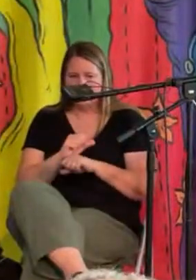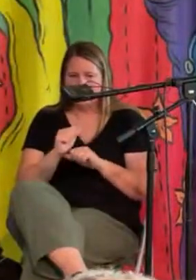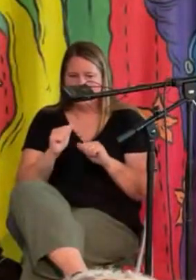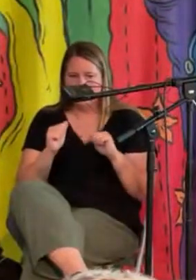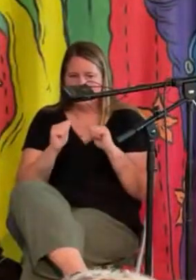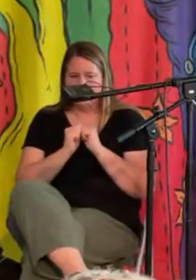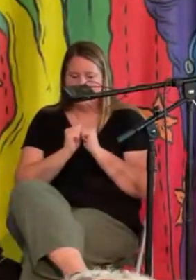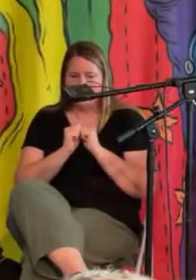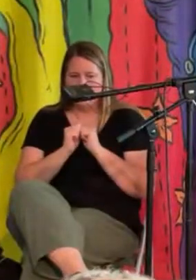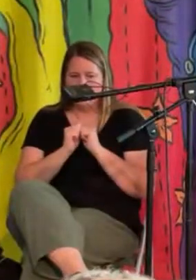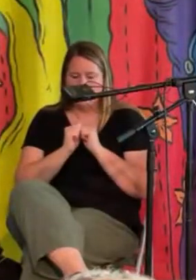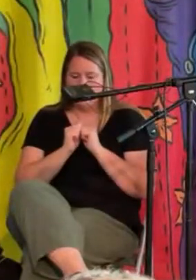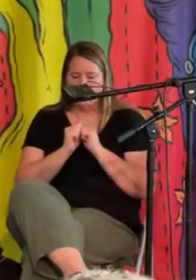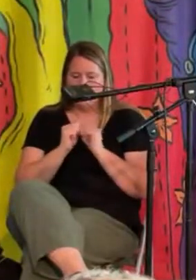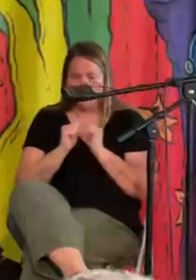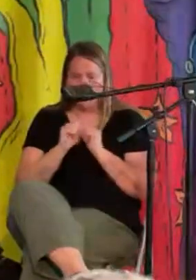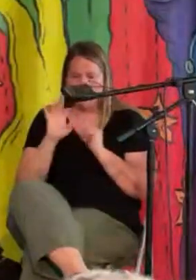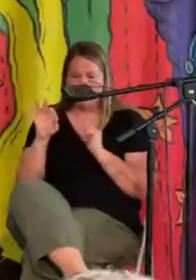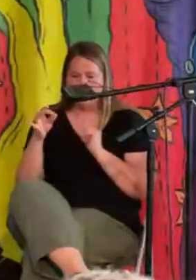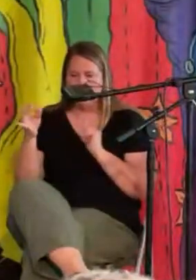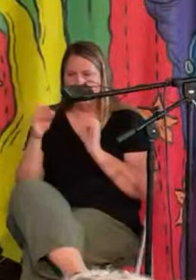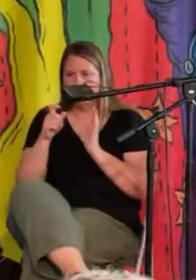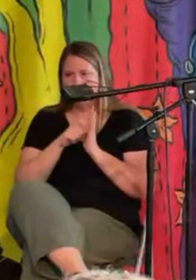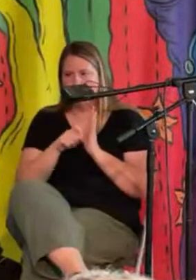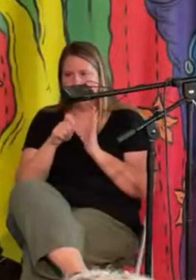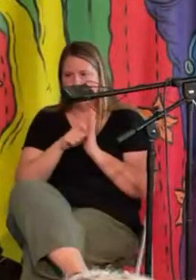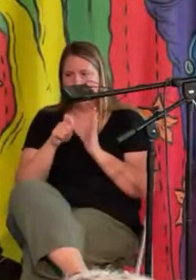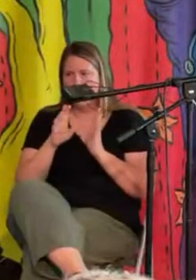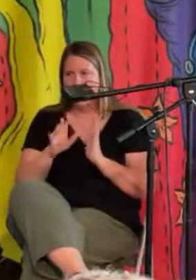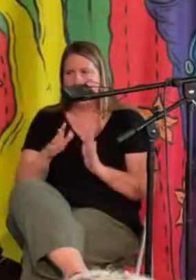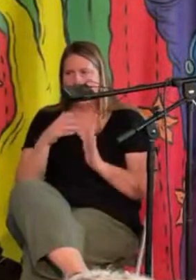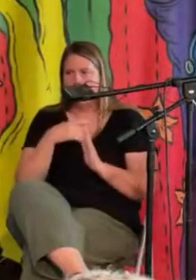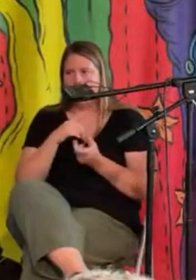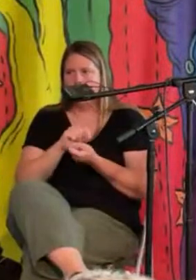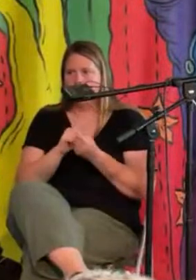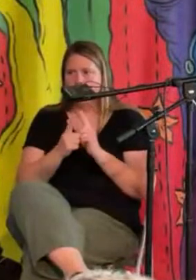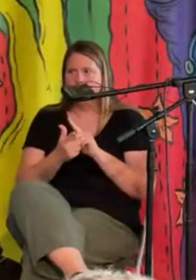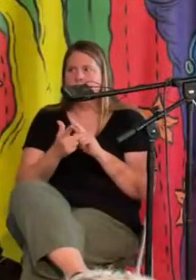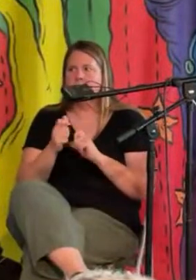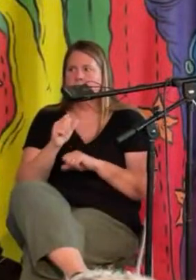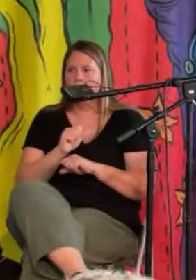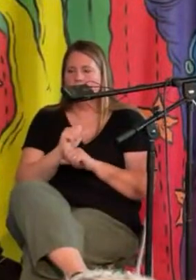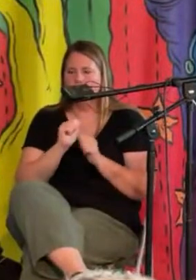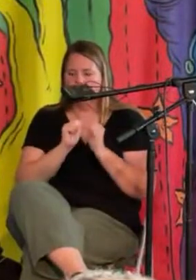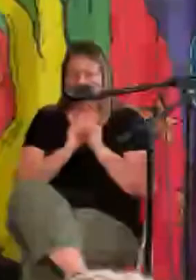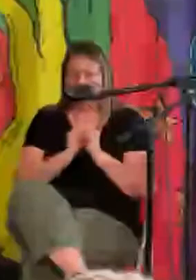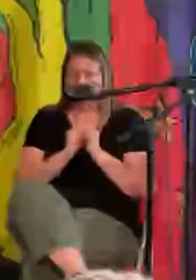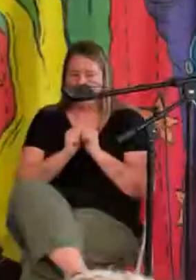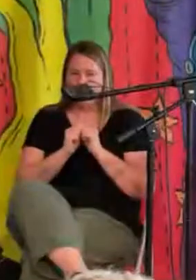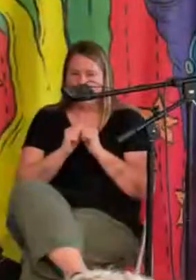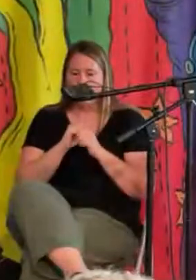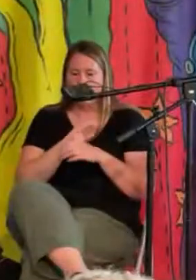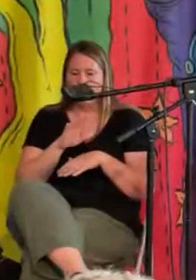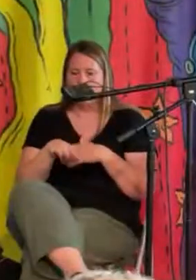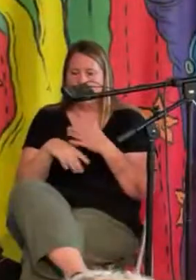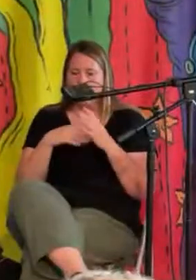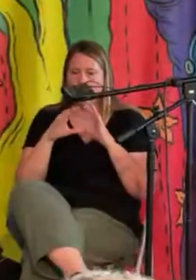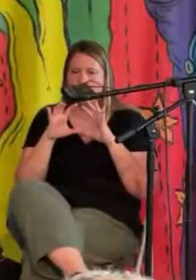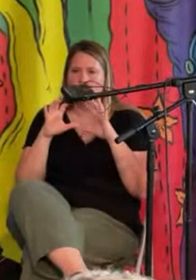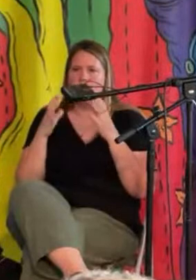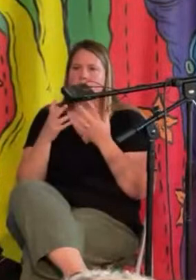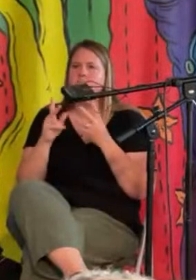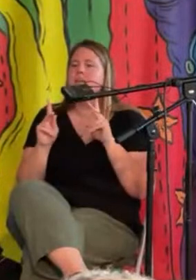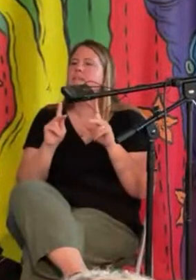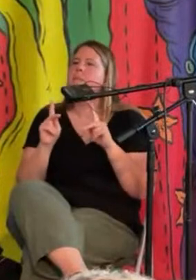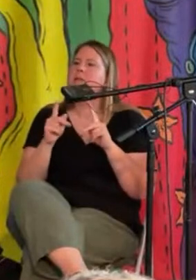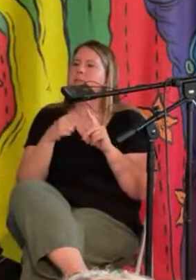French writer whom I translated, and I've worked together sometimes with whole groups of people, like the Chinese. I